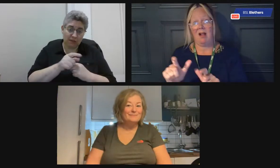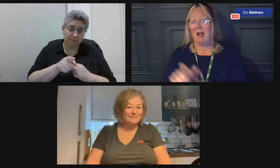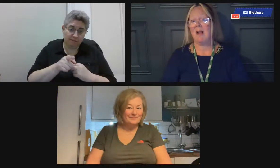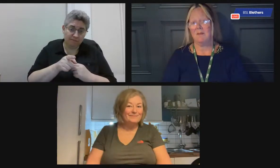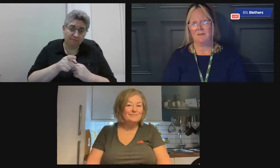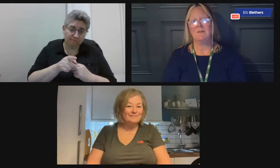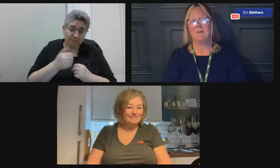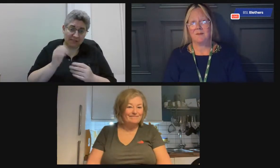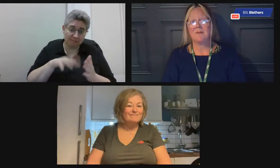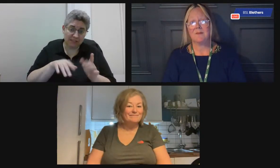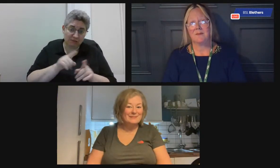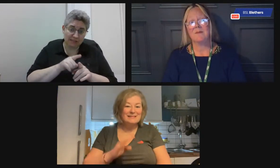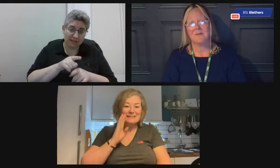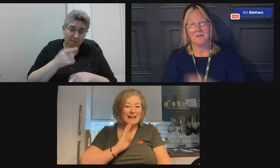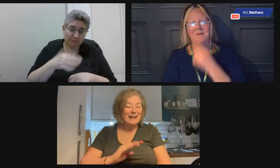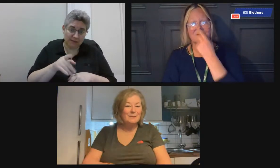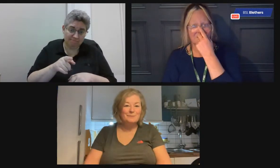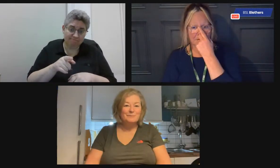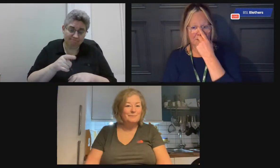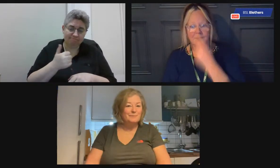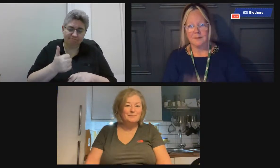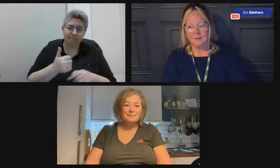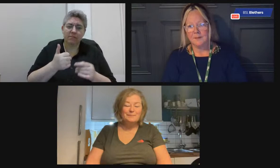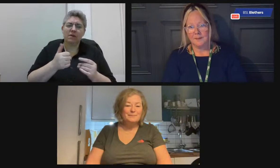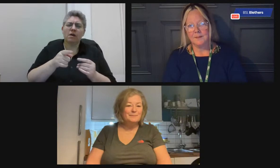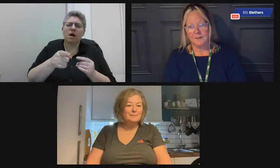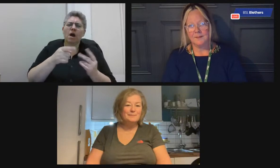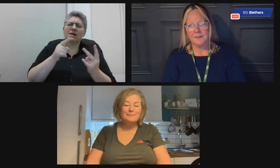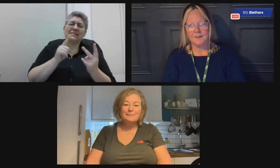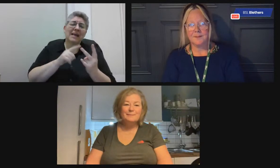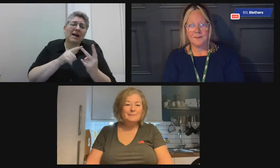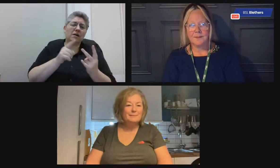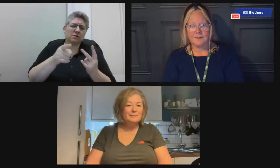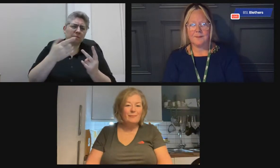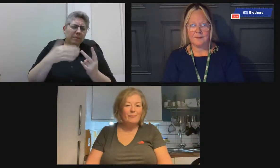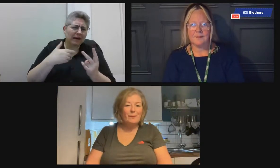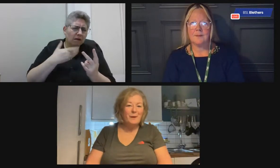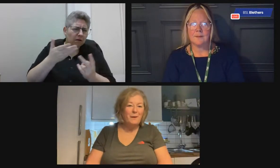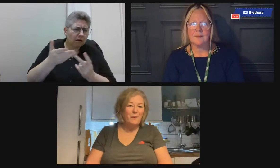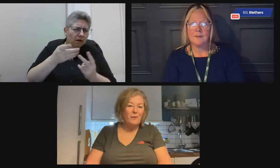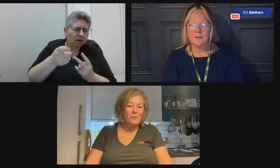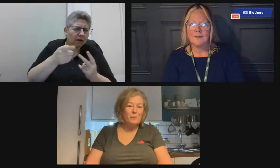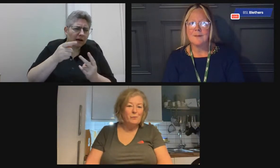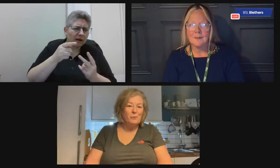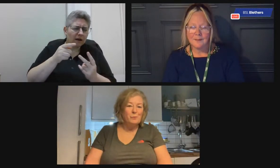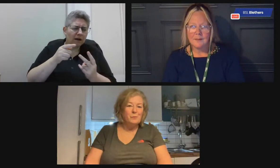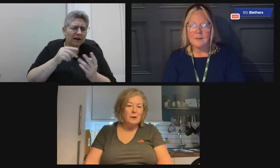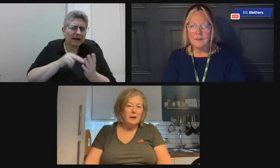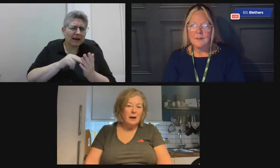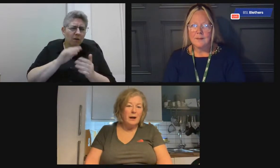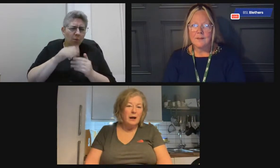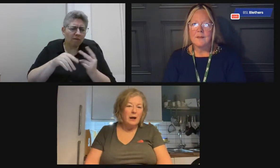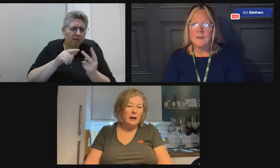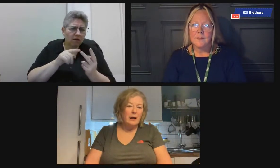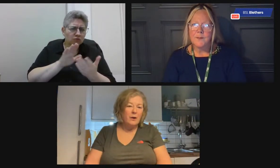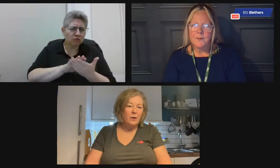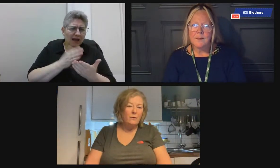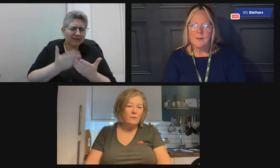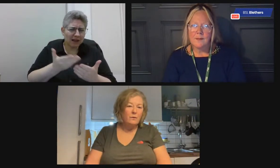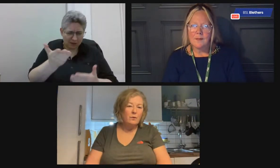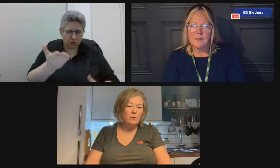still happening now. I would agree with that. Oh, that's an experience you've had, Colleen, as well.